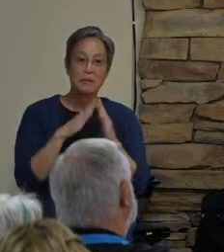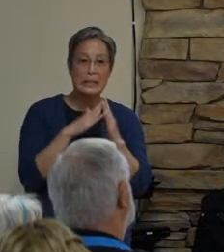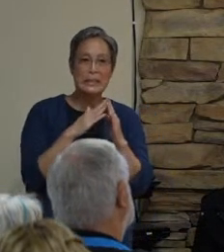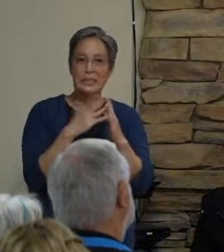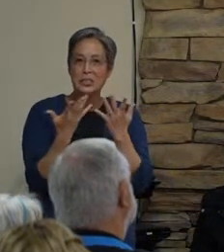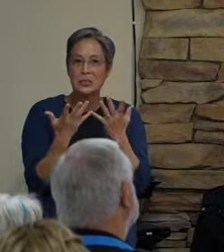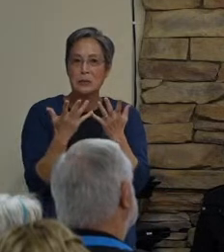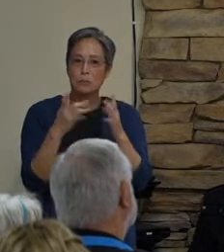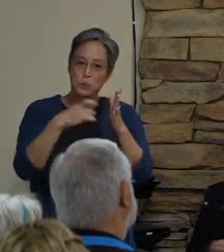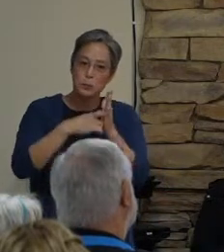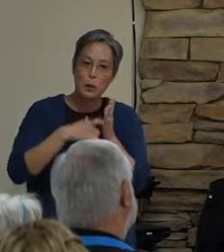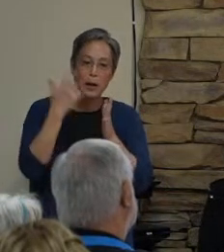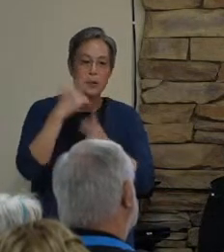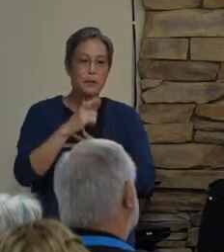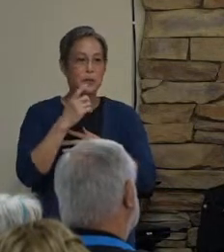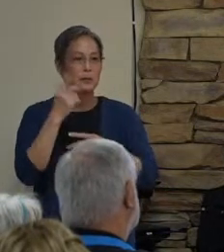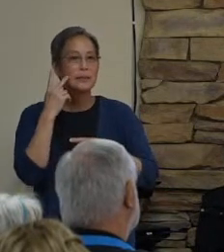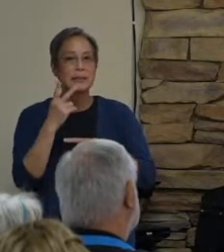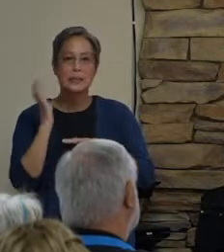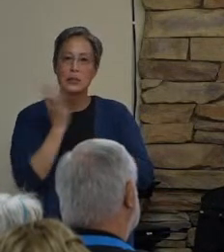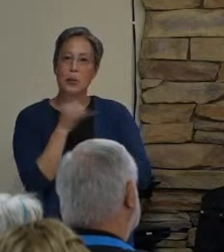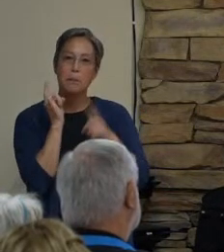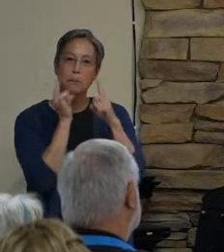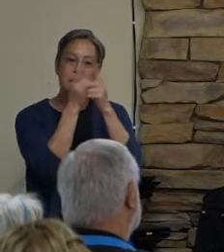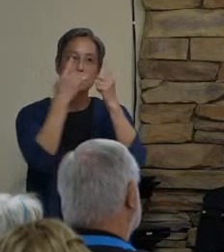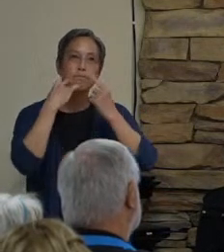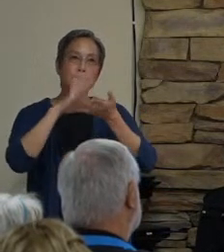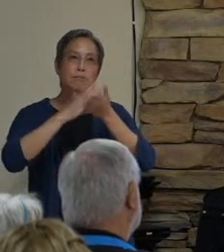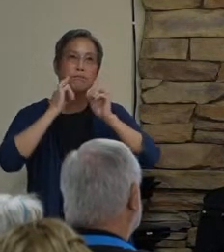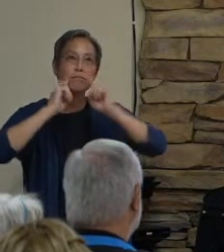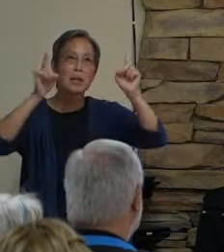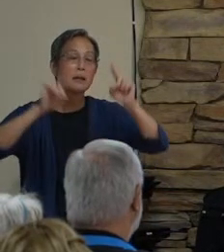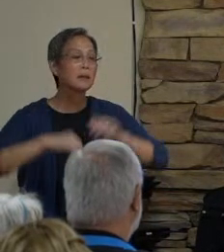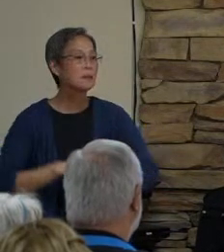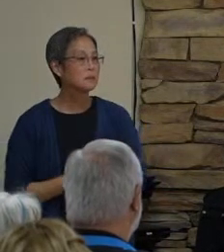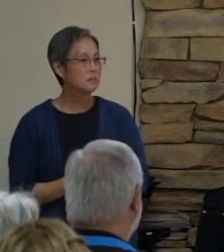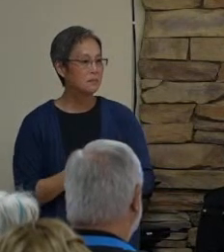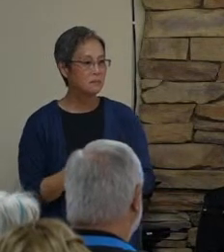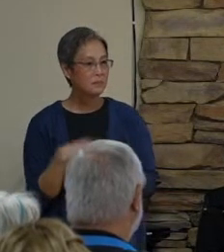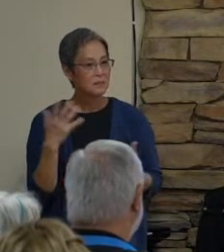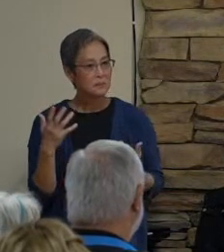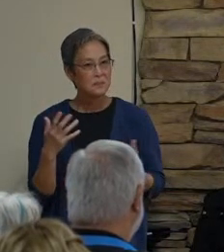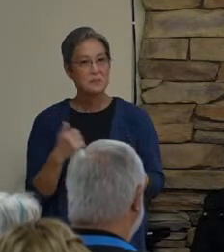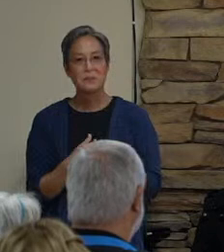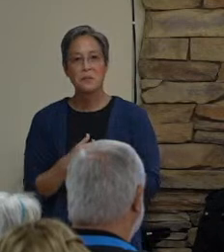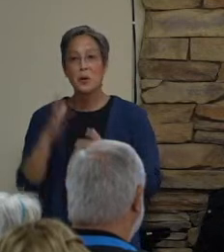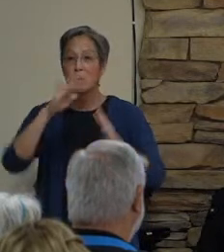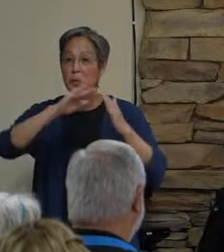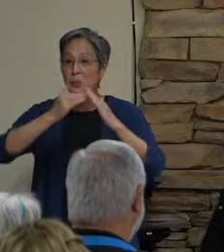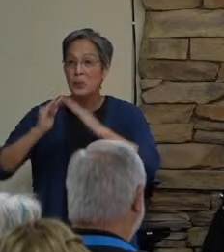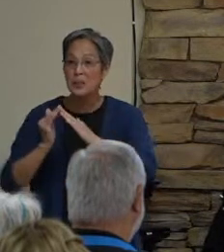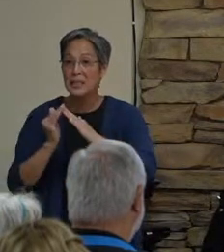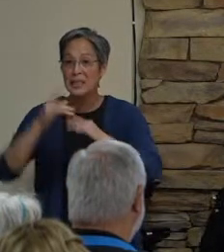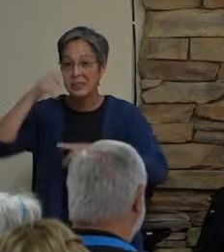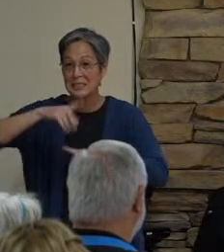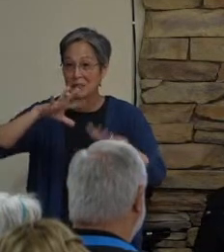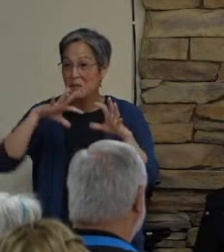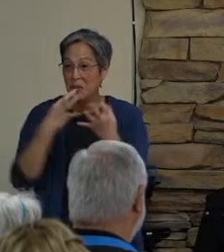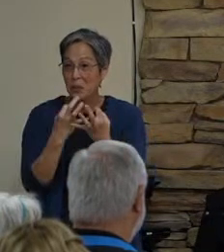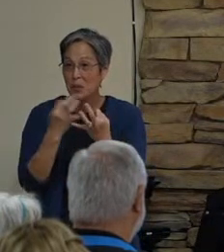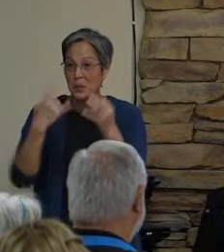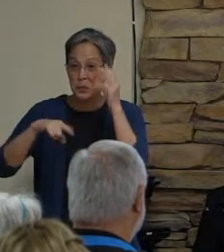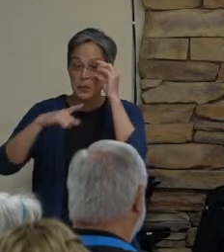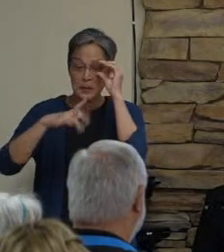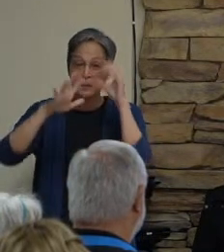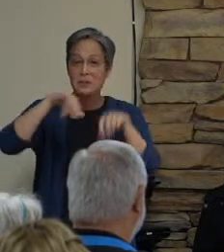Canine Companions come to fruition. And it goes without saying that the community, this family that we have